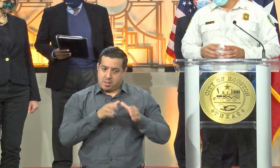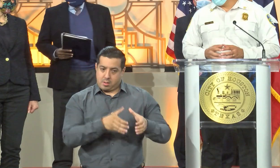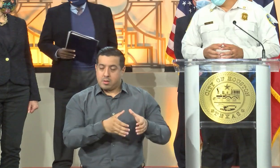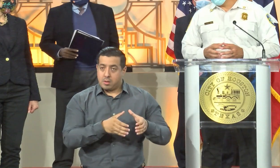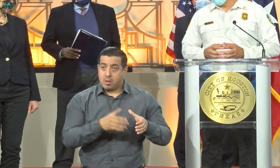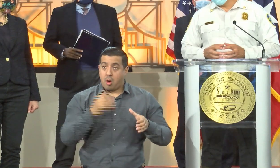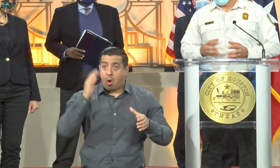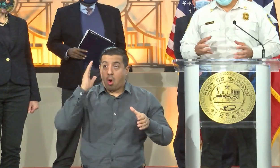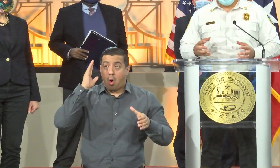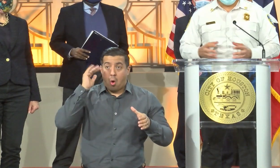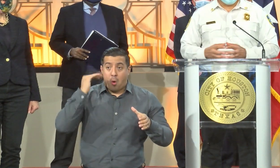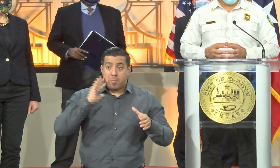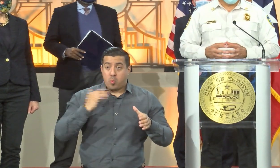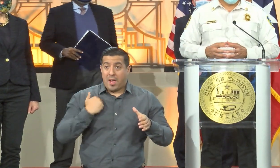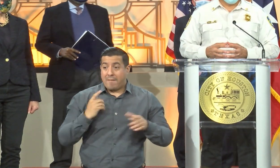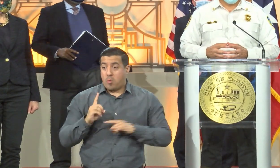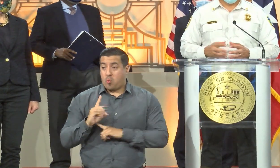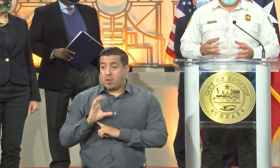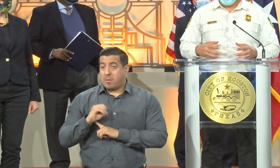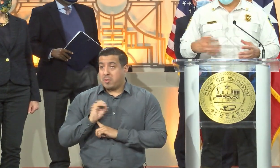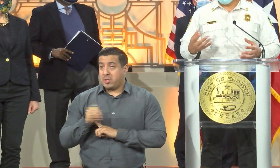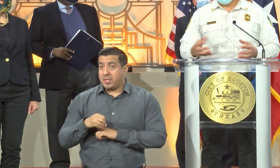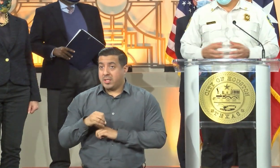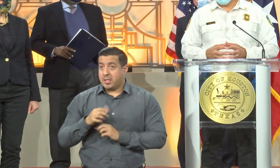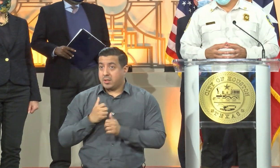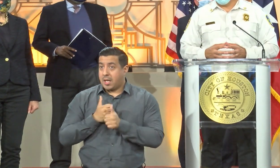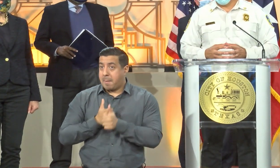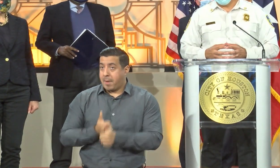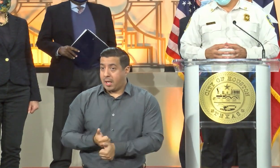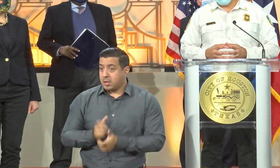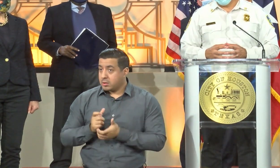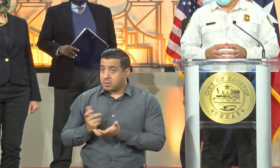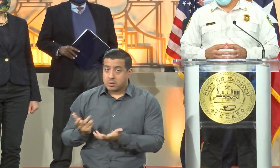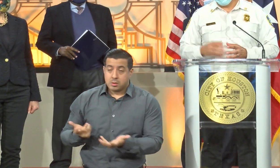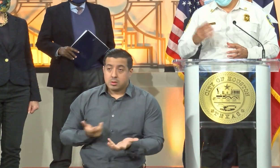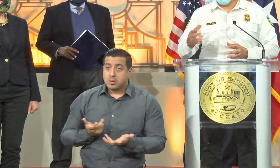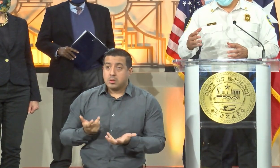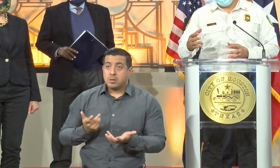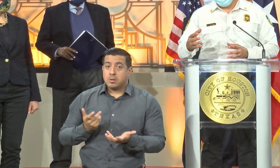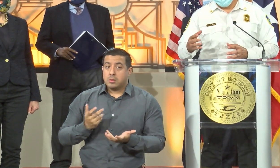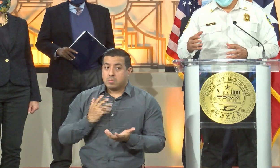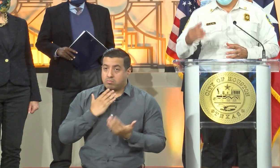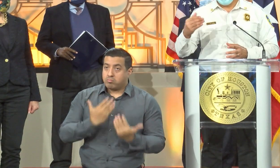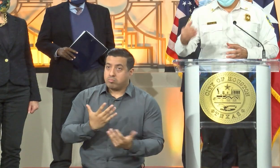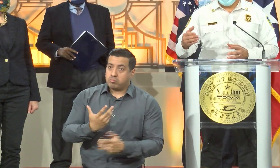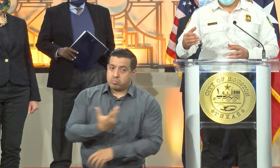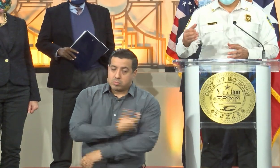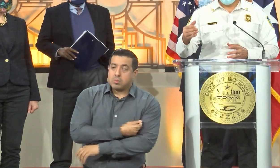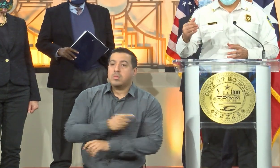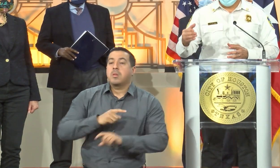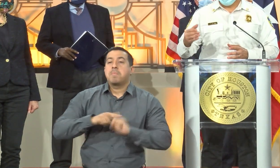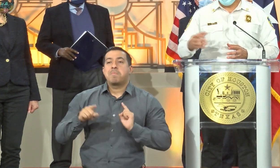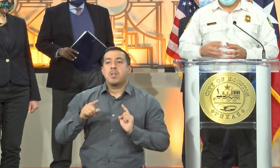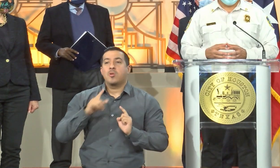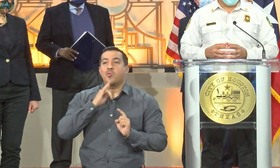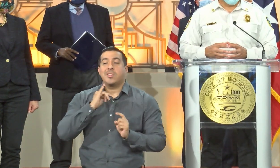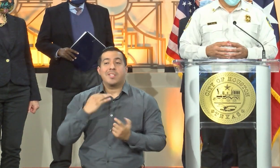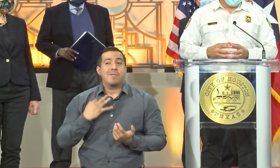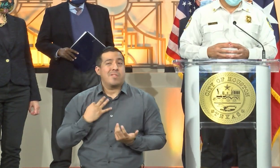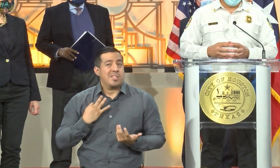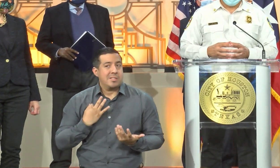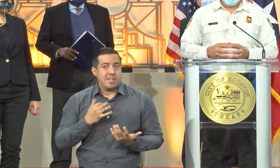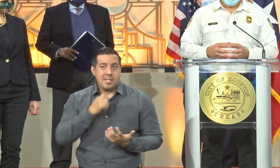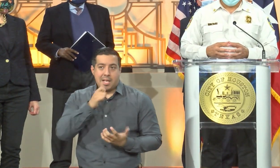We're hoping we get 100% compliance in taking the vaccine, but it is voluntary. It's